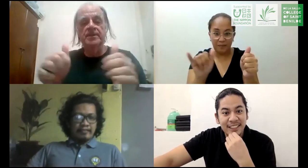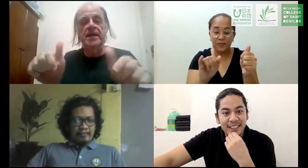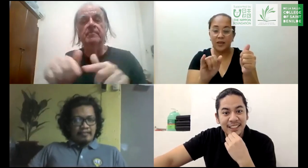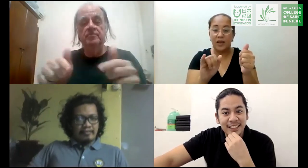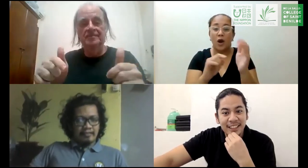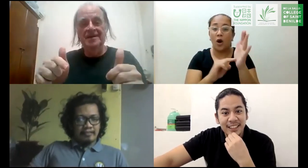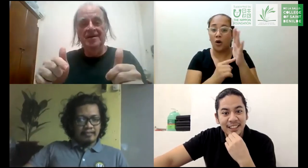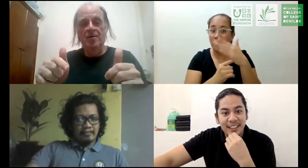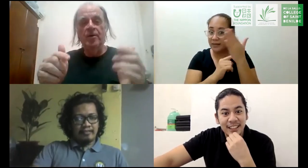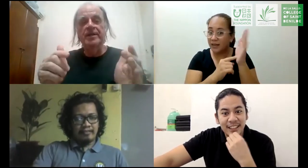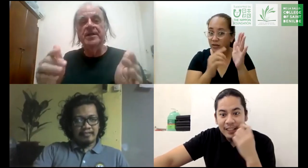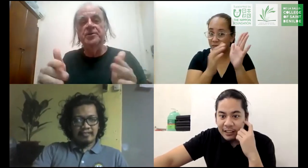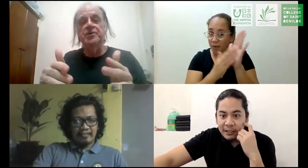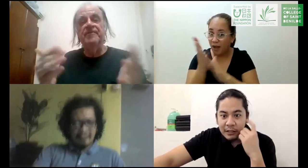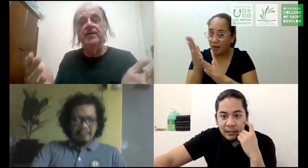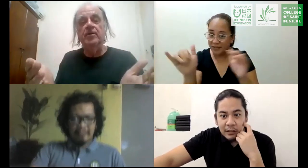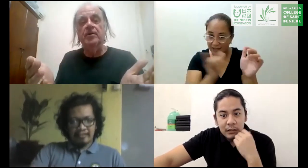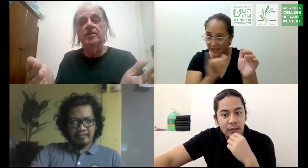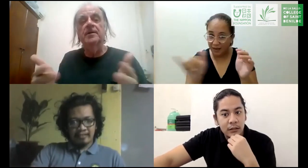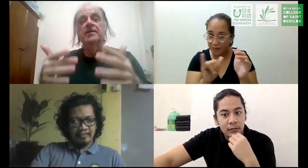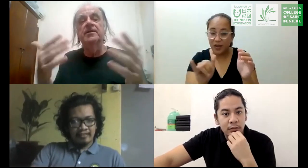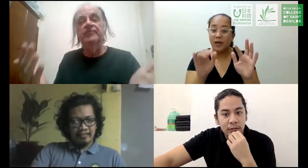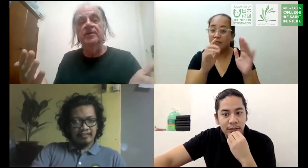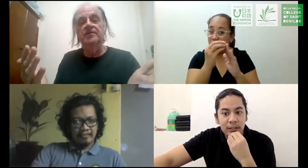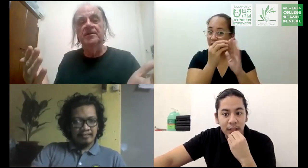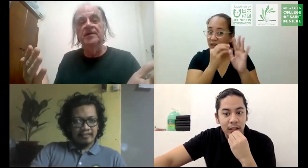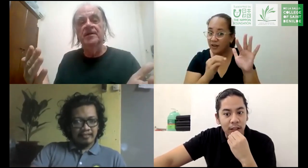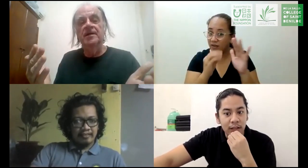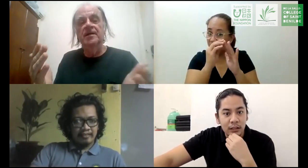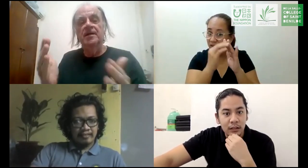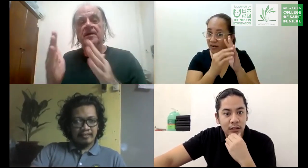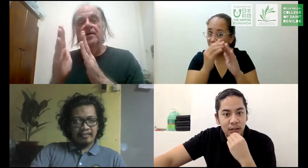palm, same. Orientation, finger, different.